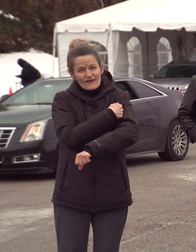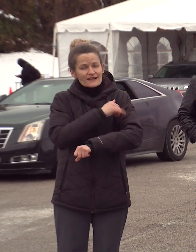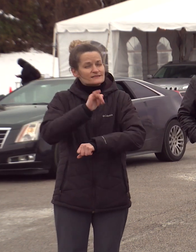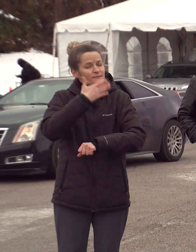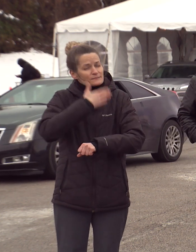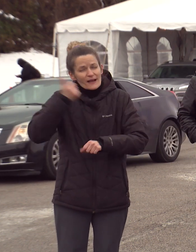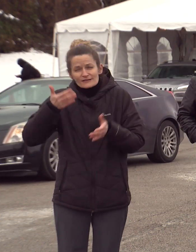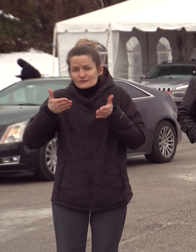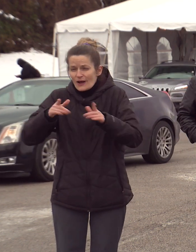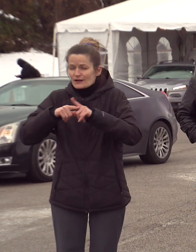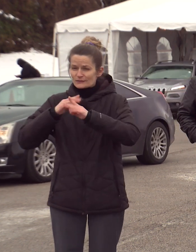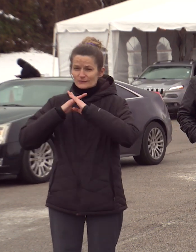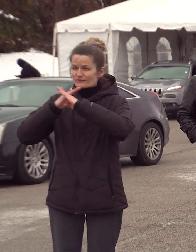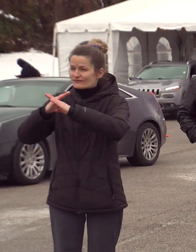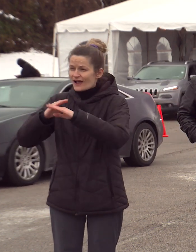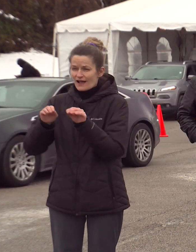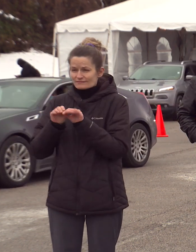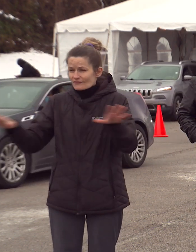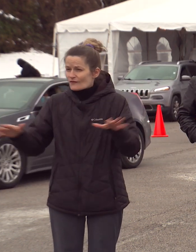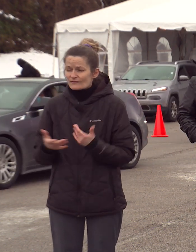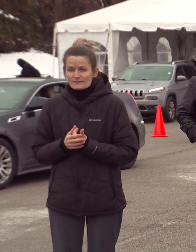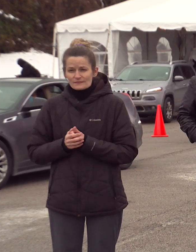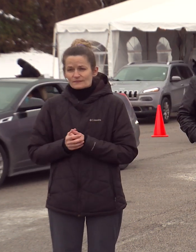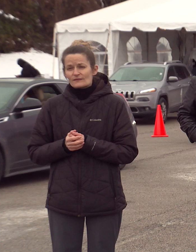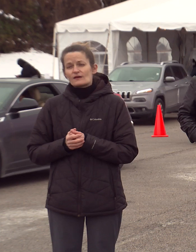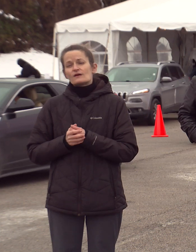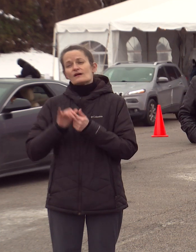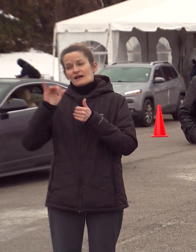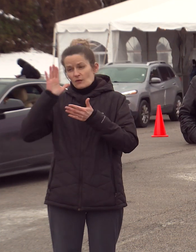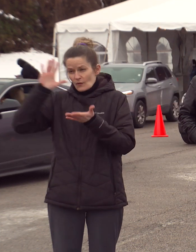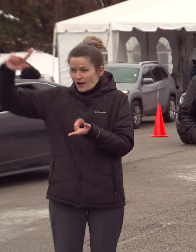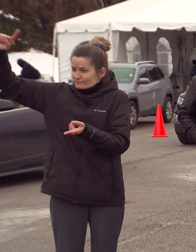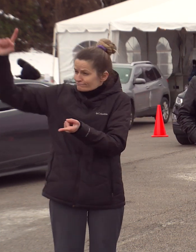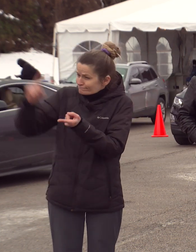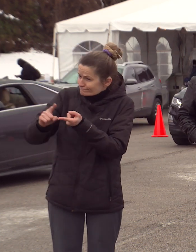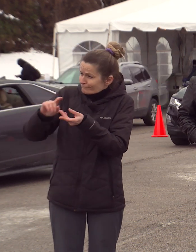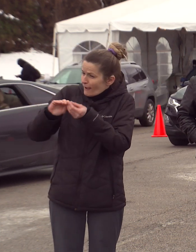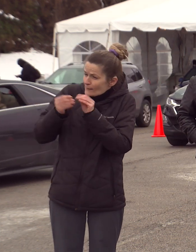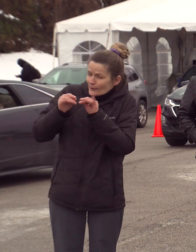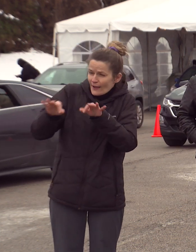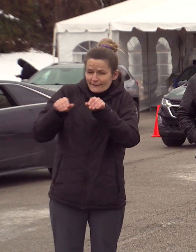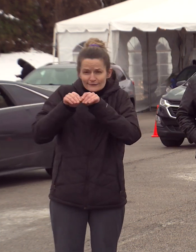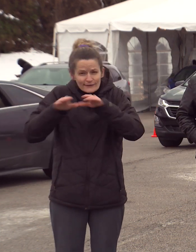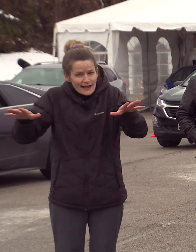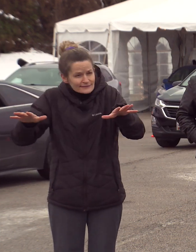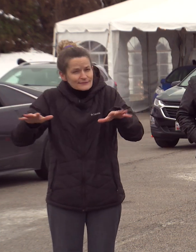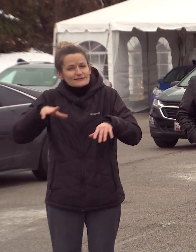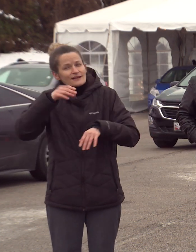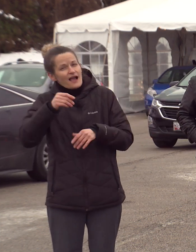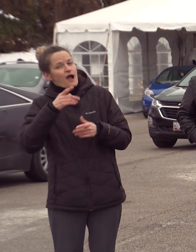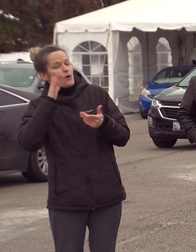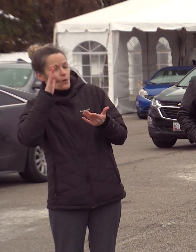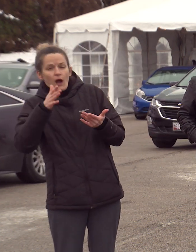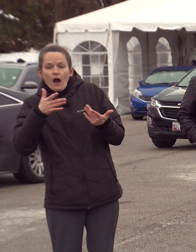from COVID-19, slow disease transmission, and reduce the likelihood of new variants emerging. It is also our